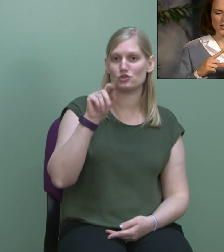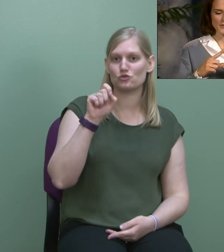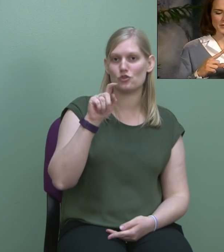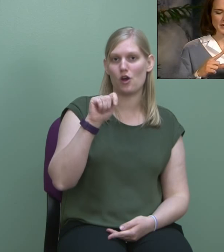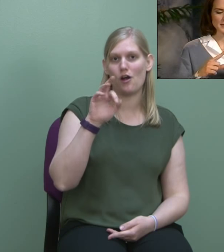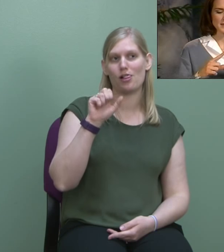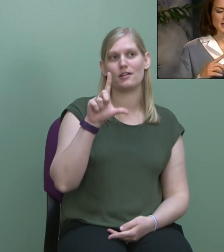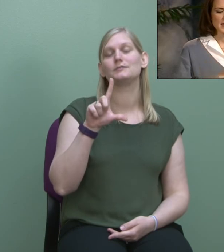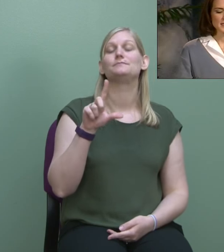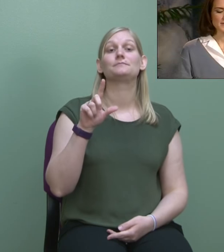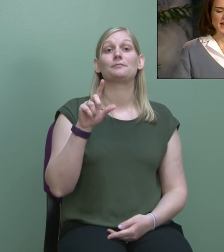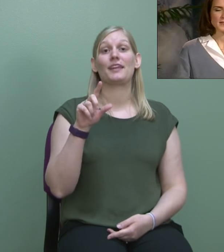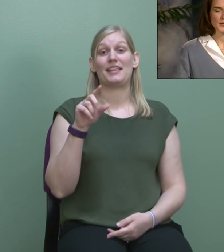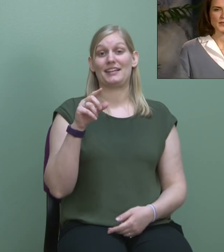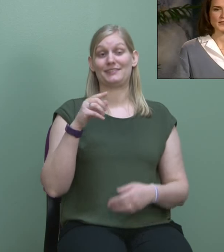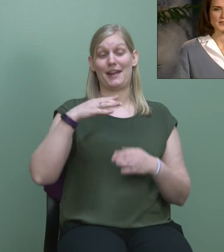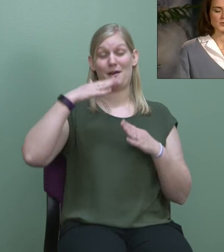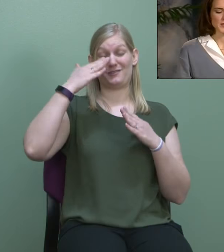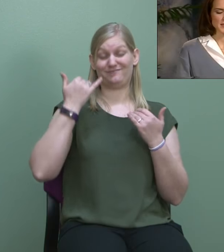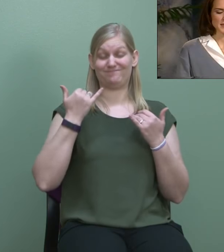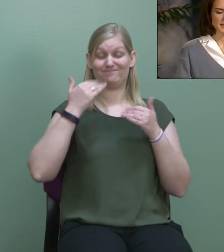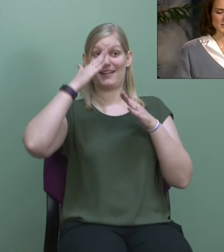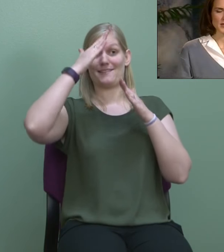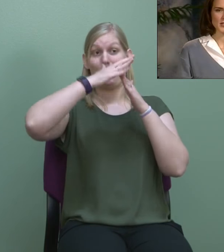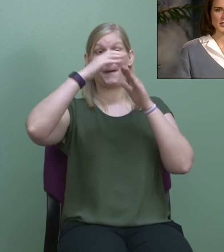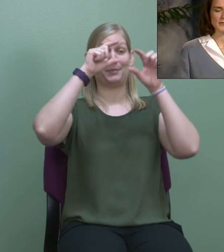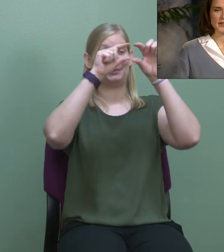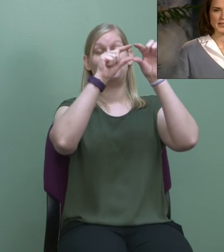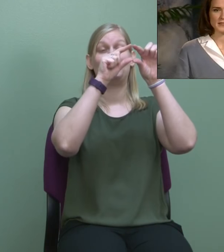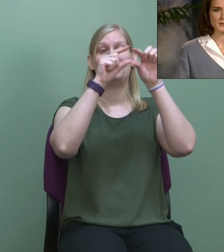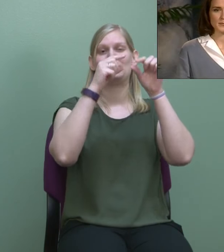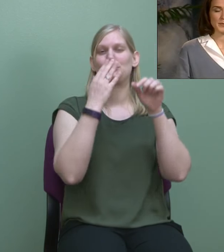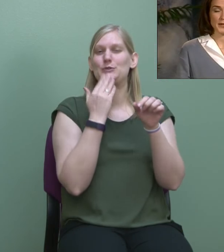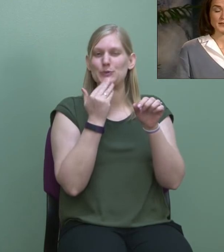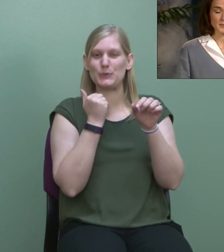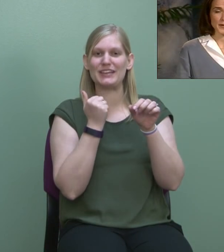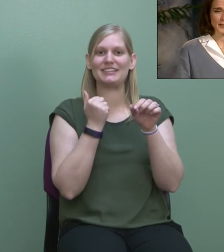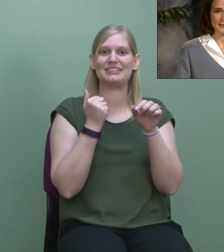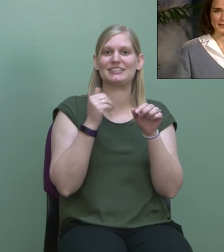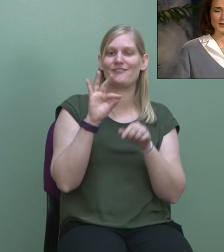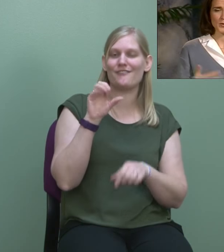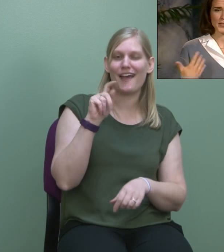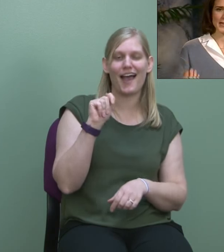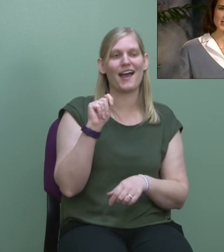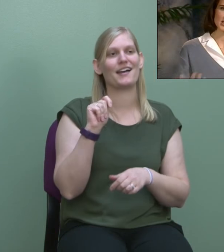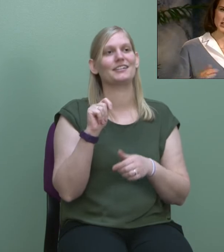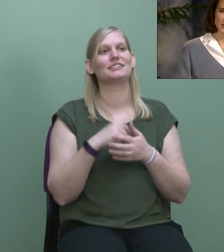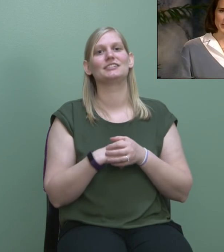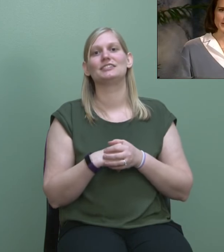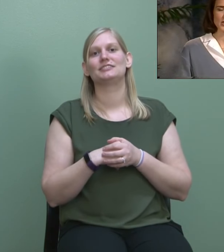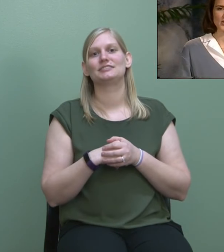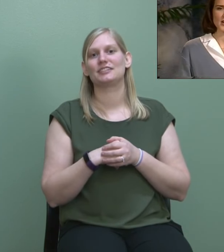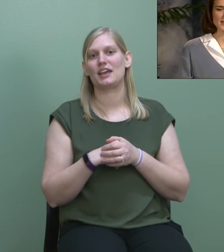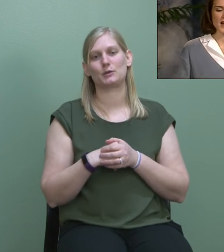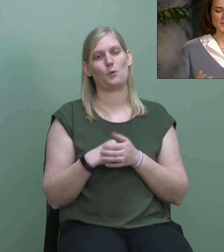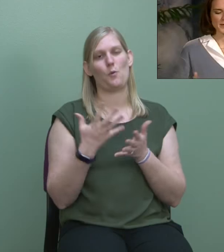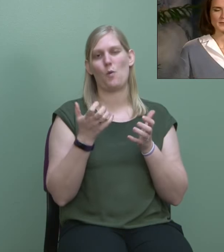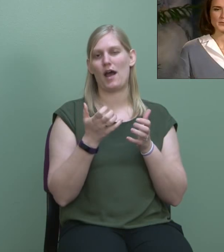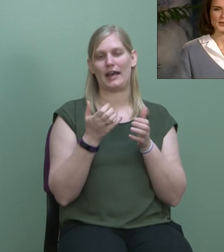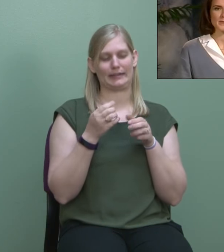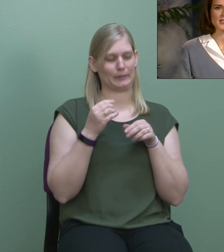smaller than all of the rest, is fats, oils, and sweets. And these we are to eat very sparingly. The old adage, a little bit of sugar